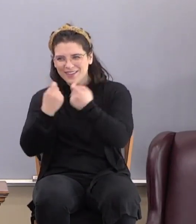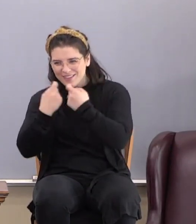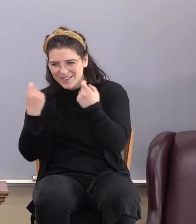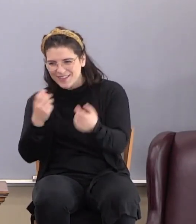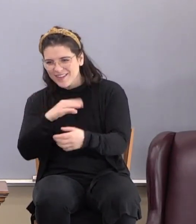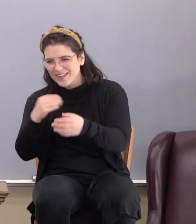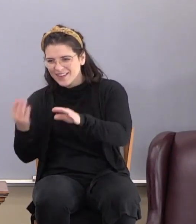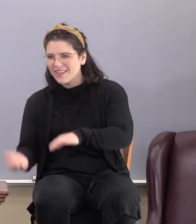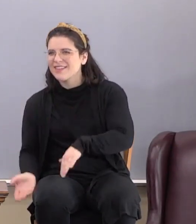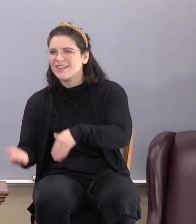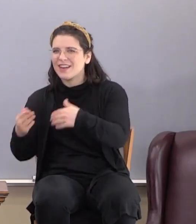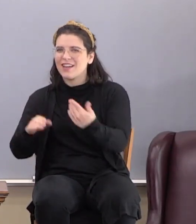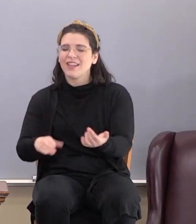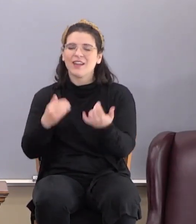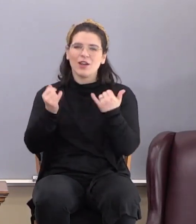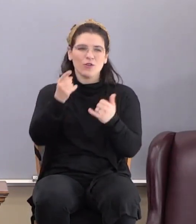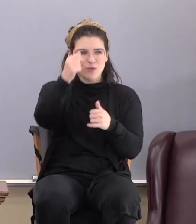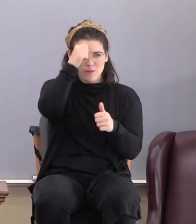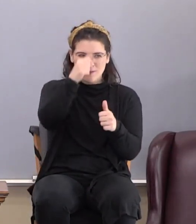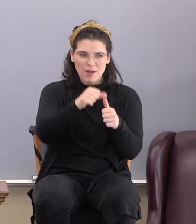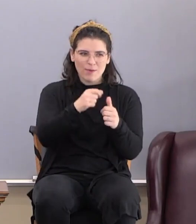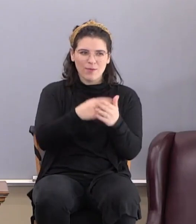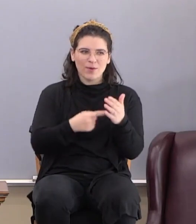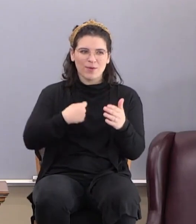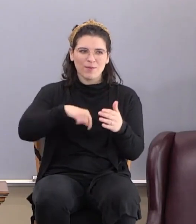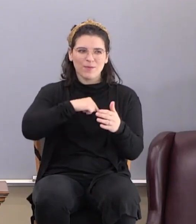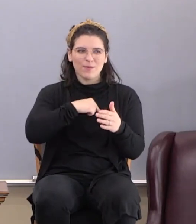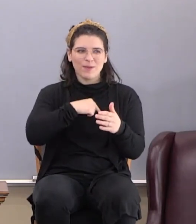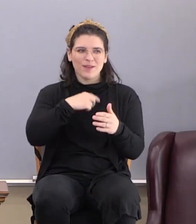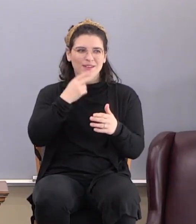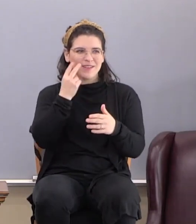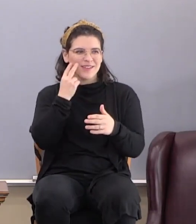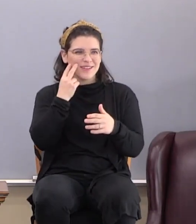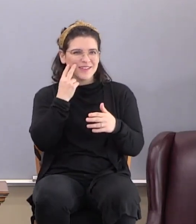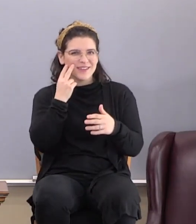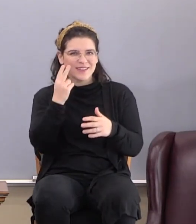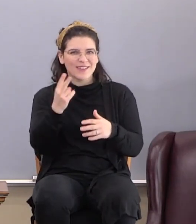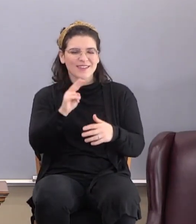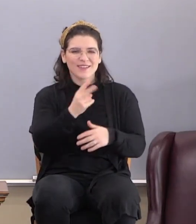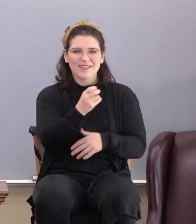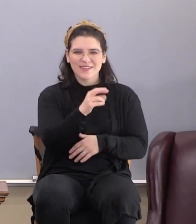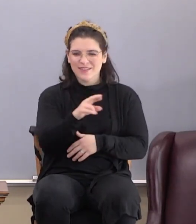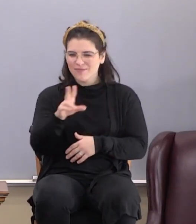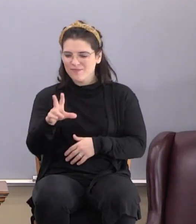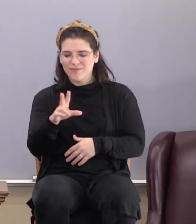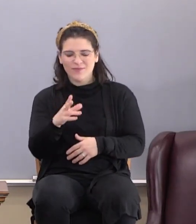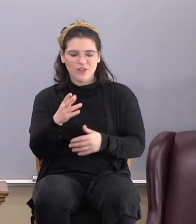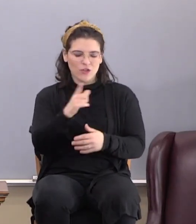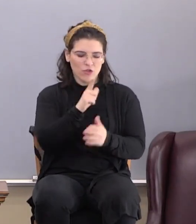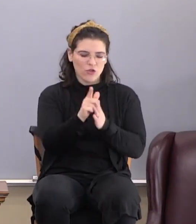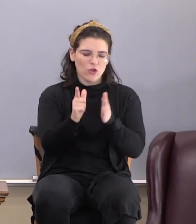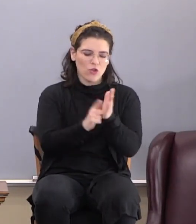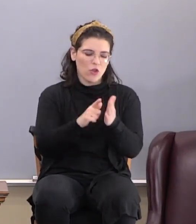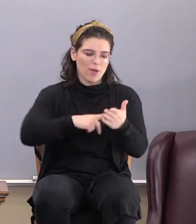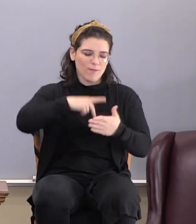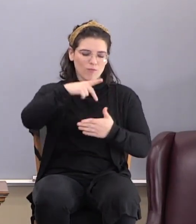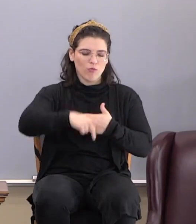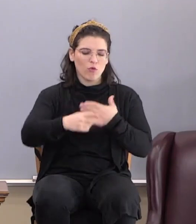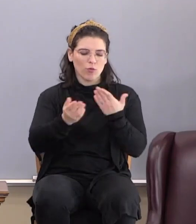remember what we saw in 2 Corinthians chapter 3, the law program, it served as a